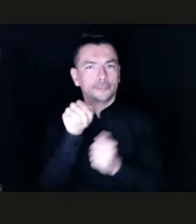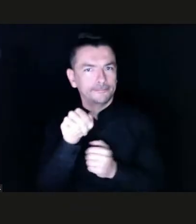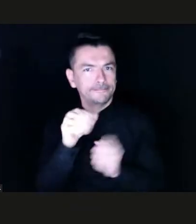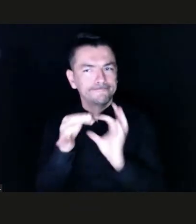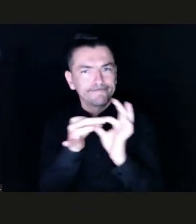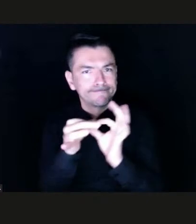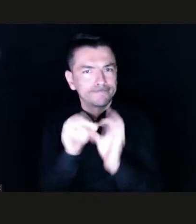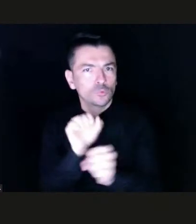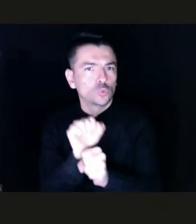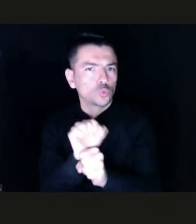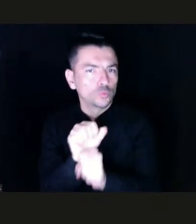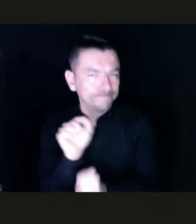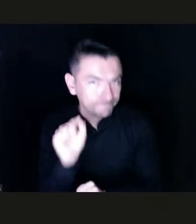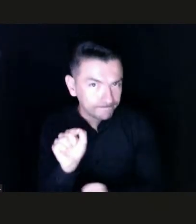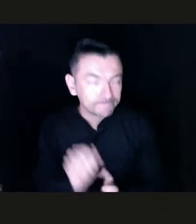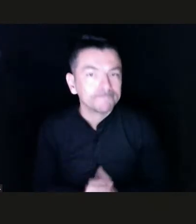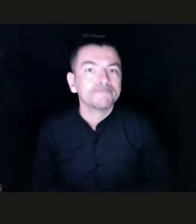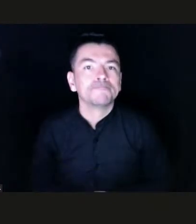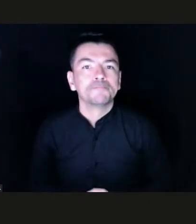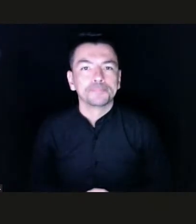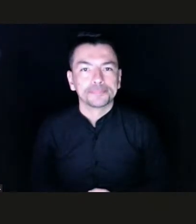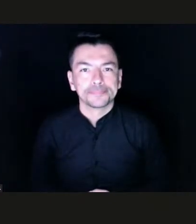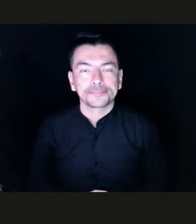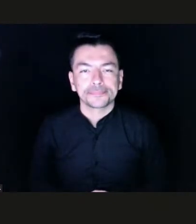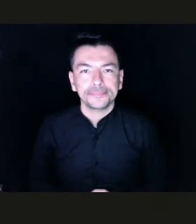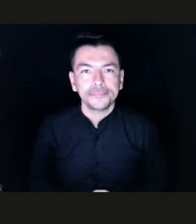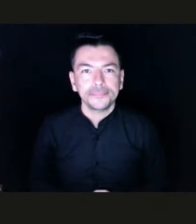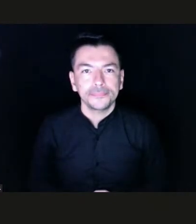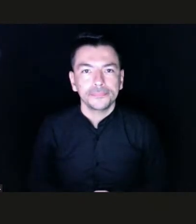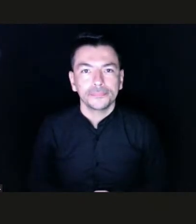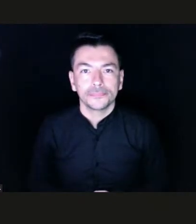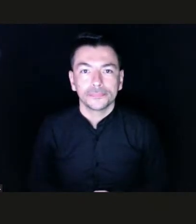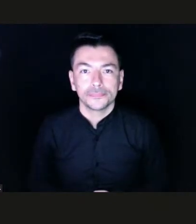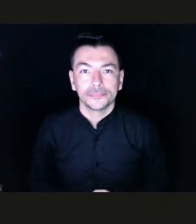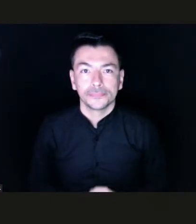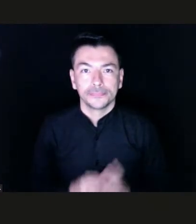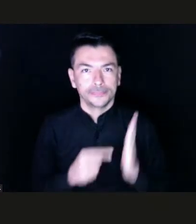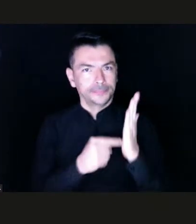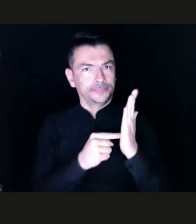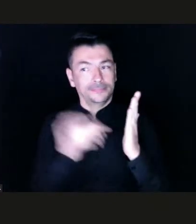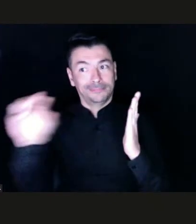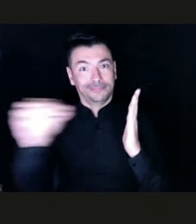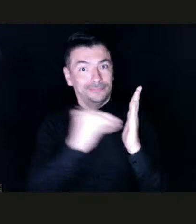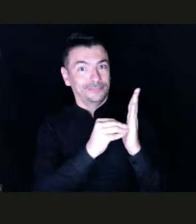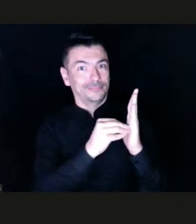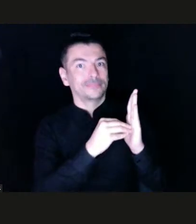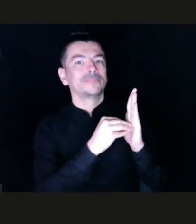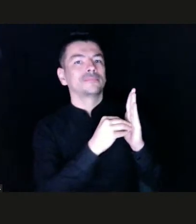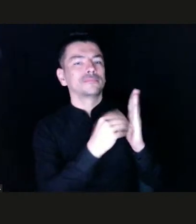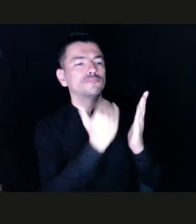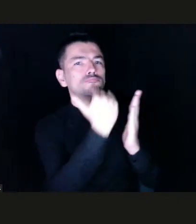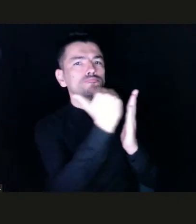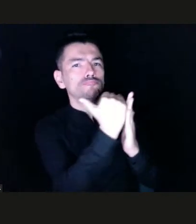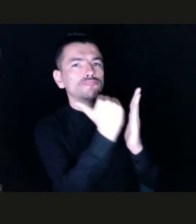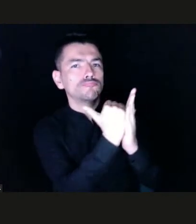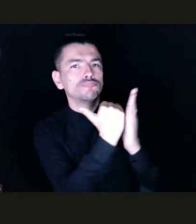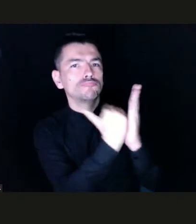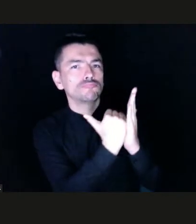Nations, Ms. Greenspan served as Vice President of Costa Rica from 1994